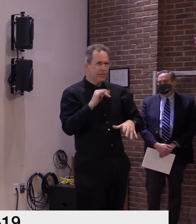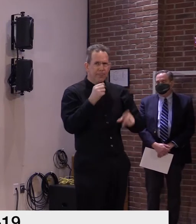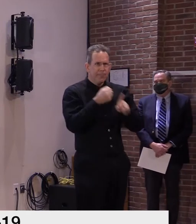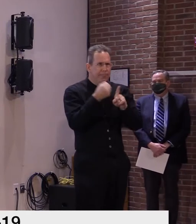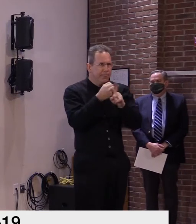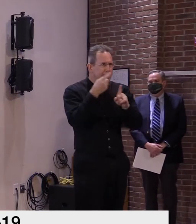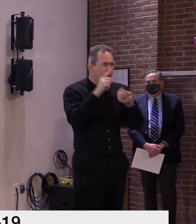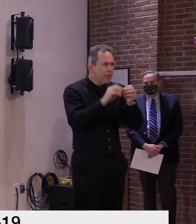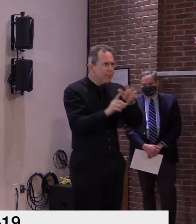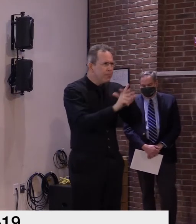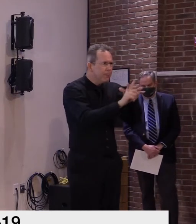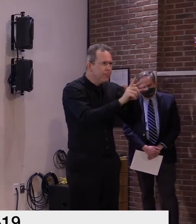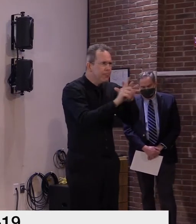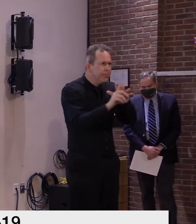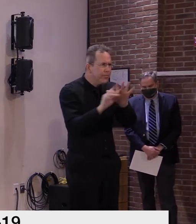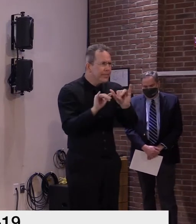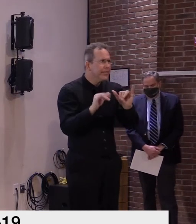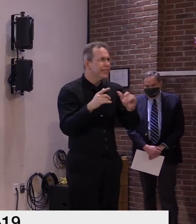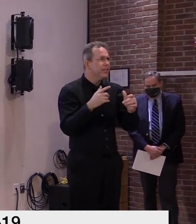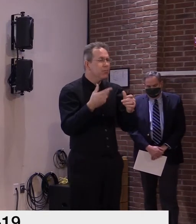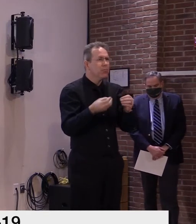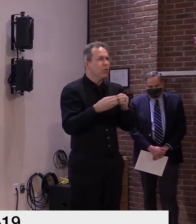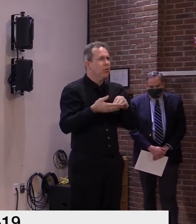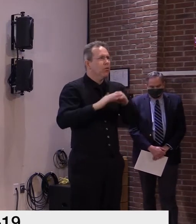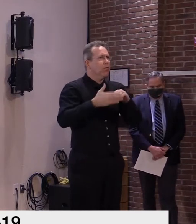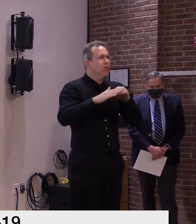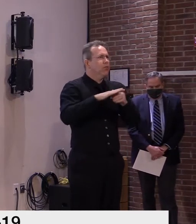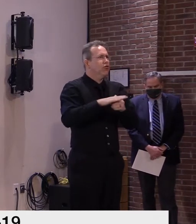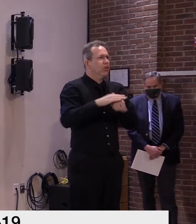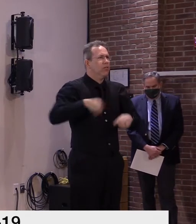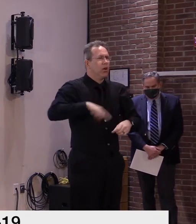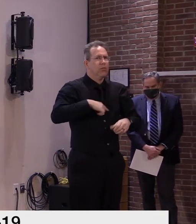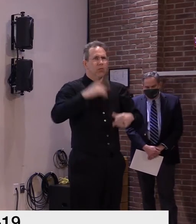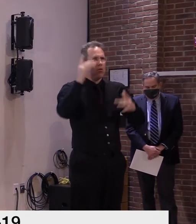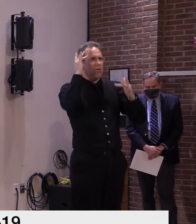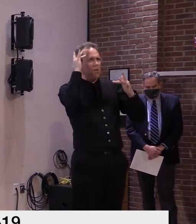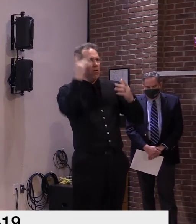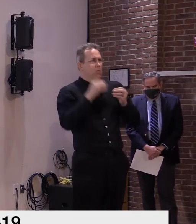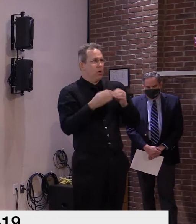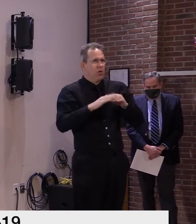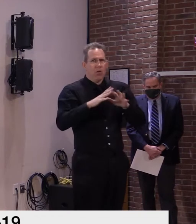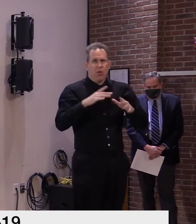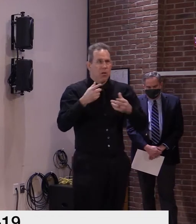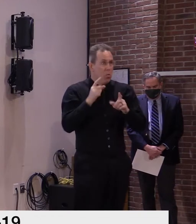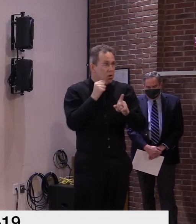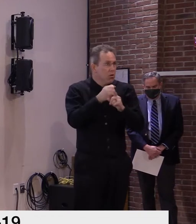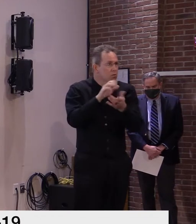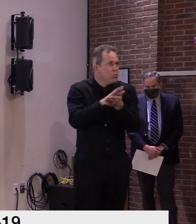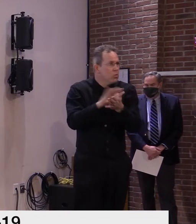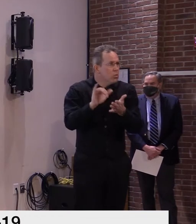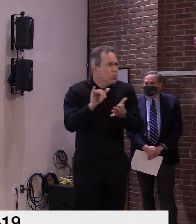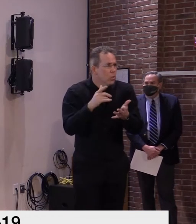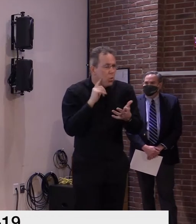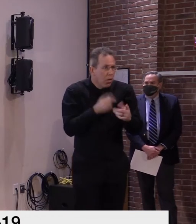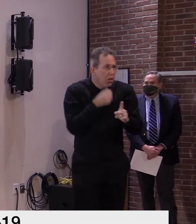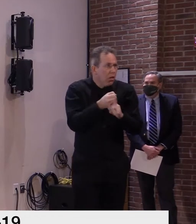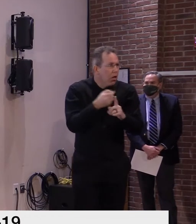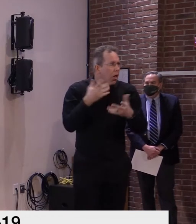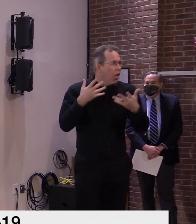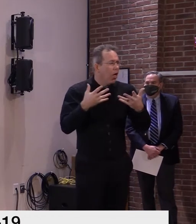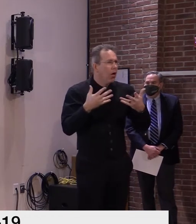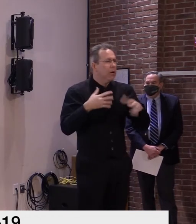additional stress and strain of COVID has really revealed some of the fault lines that were already there. Even before